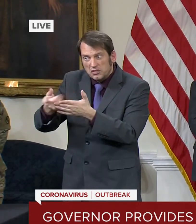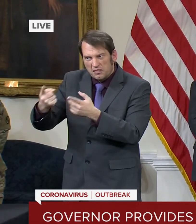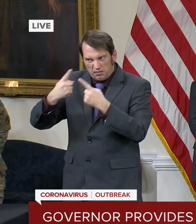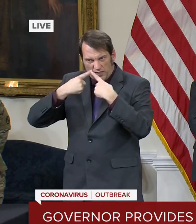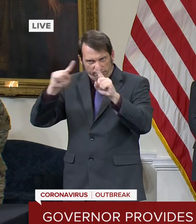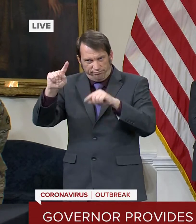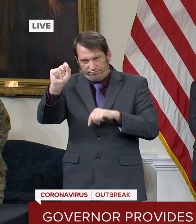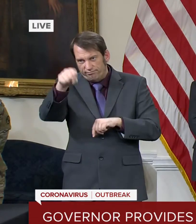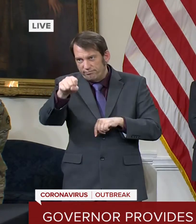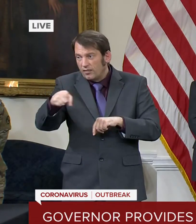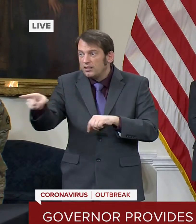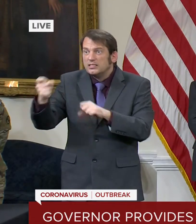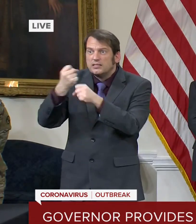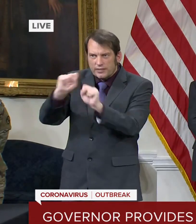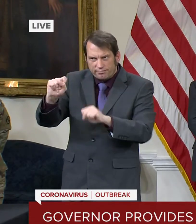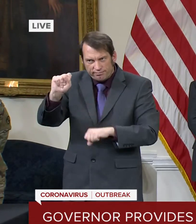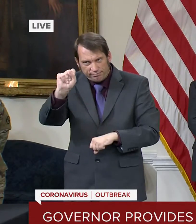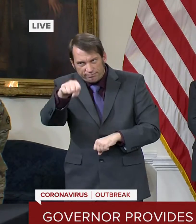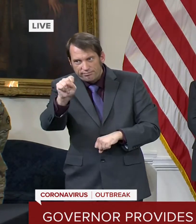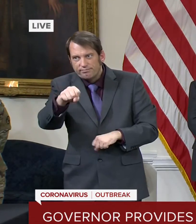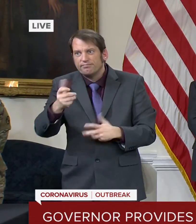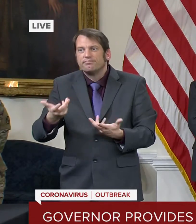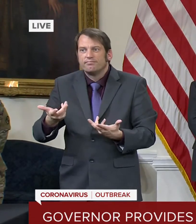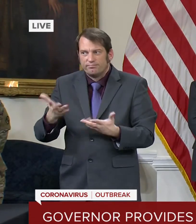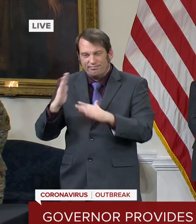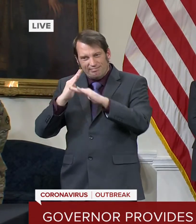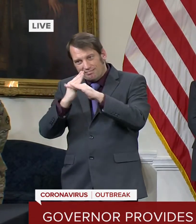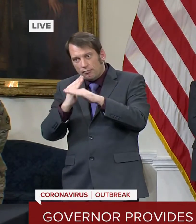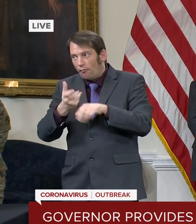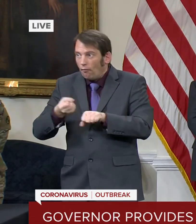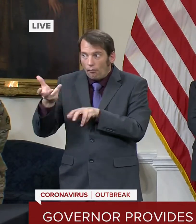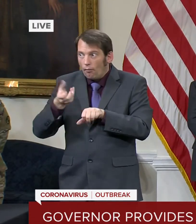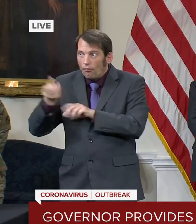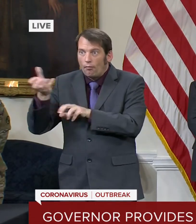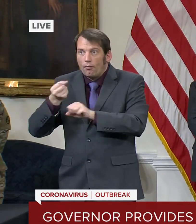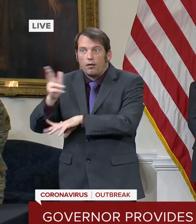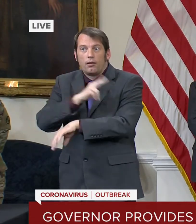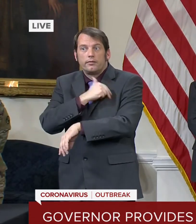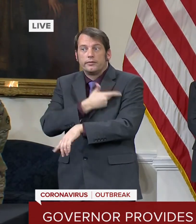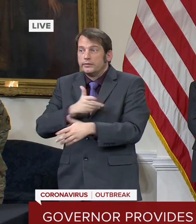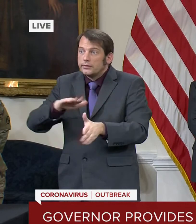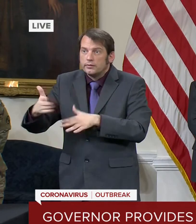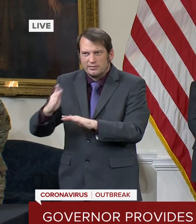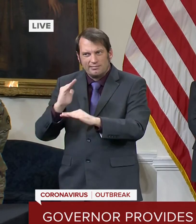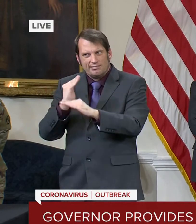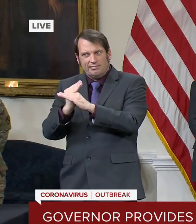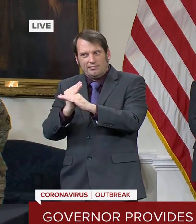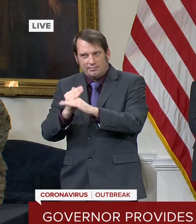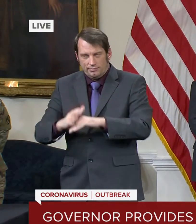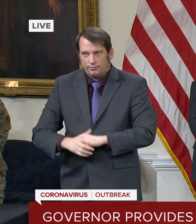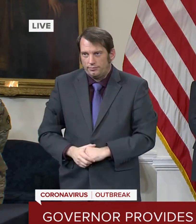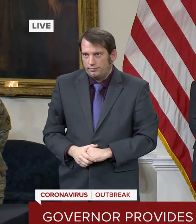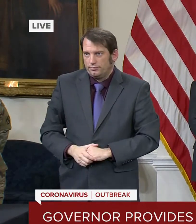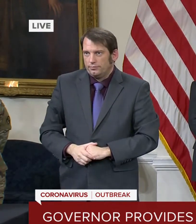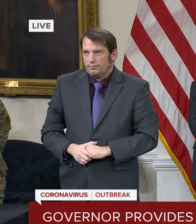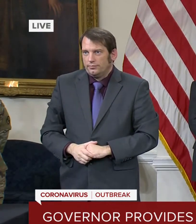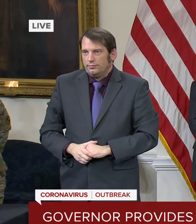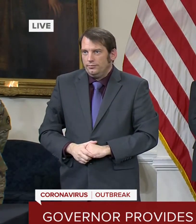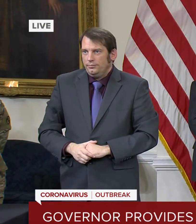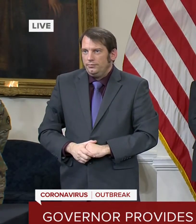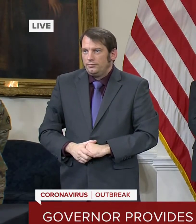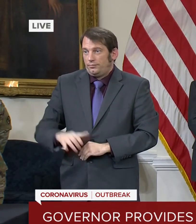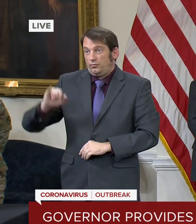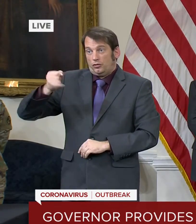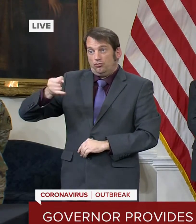they prevent hospitalizations and death. Specifically, in the United States, the J&J vaccine was shown to be